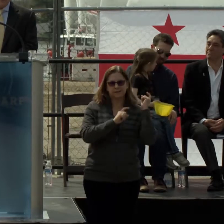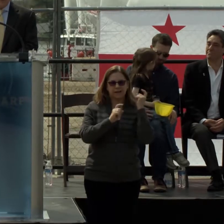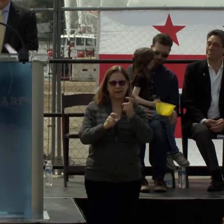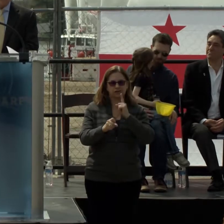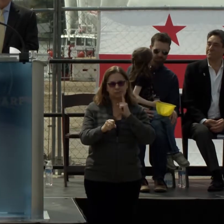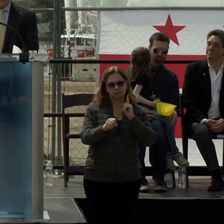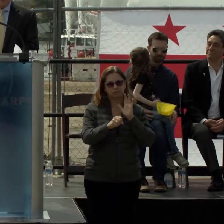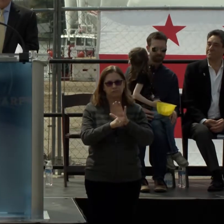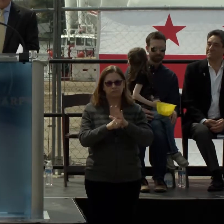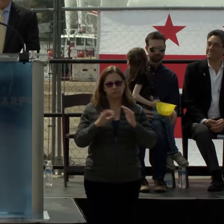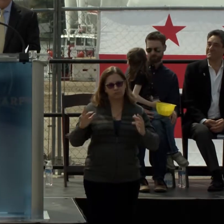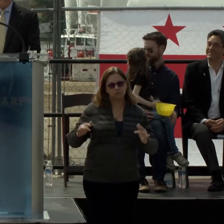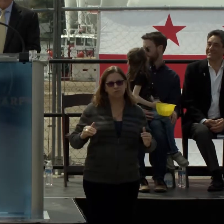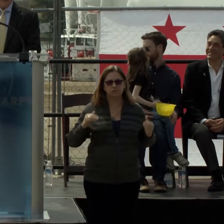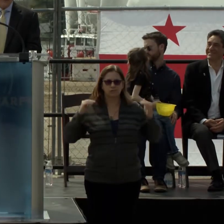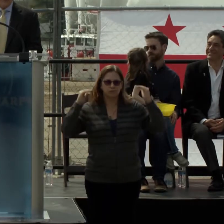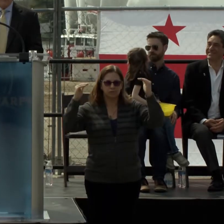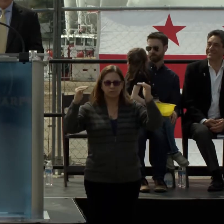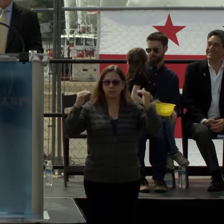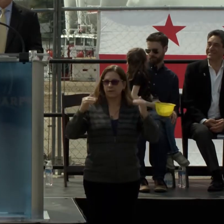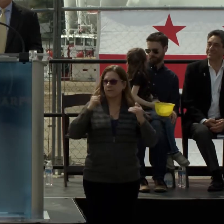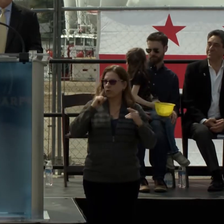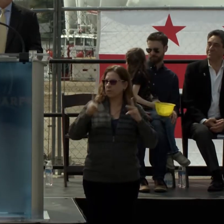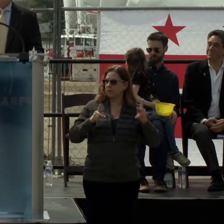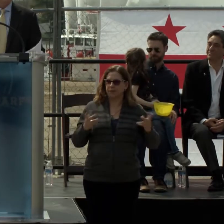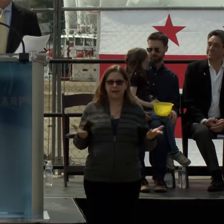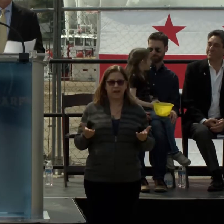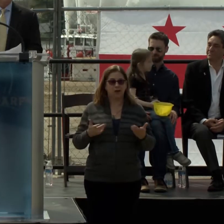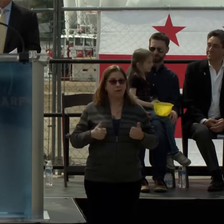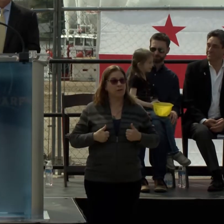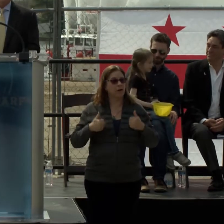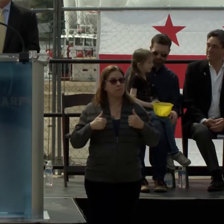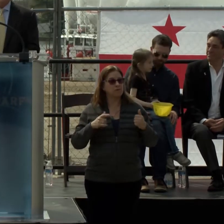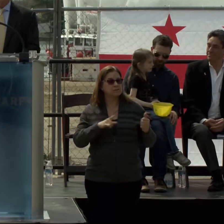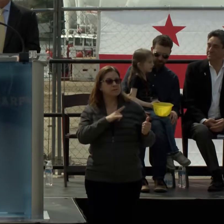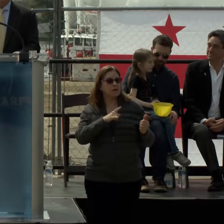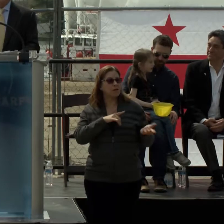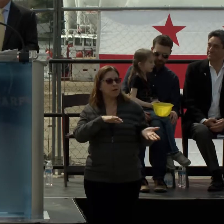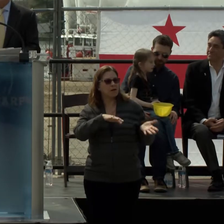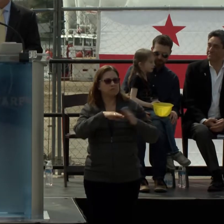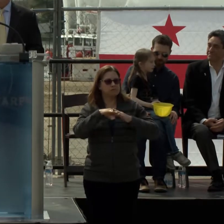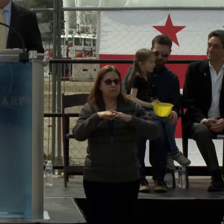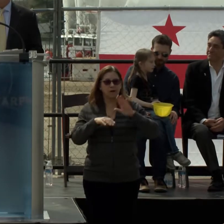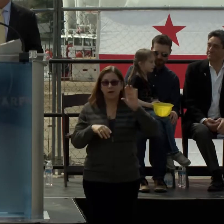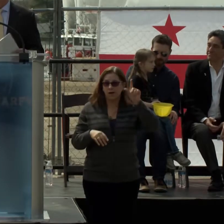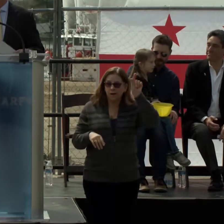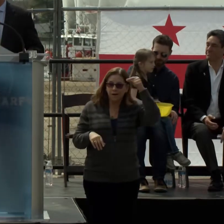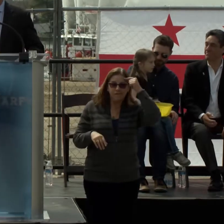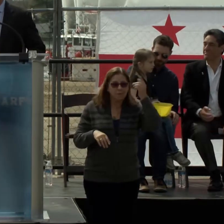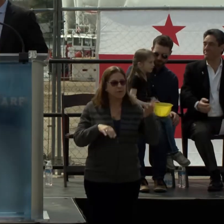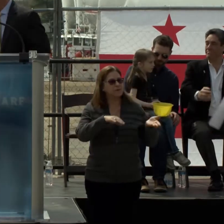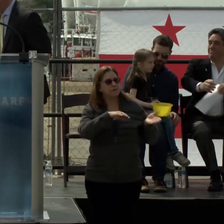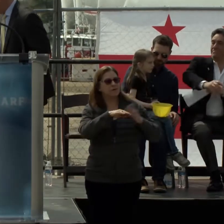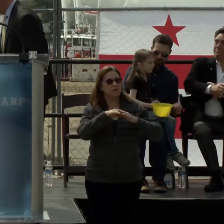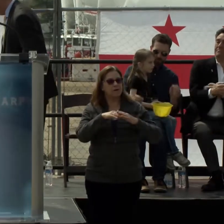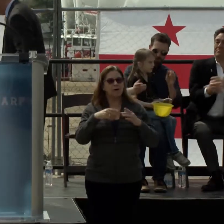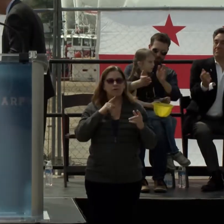residents with the federal government. It is my great honor to present Congresswoman Eleanor Holmes